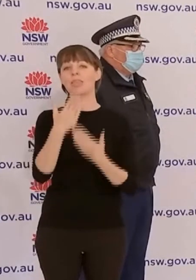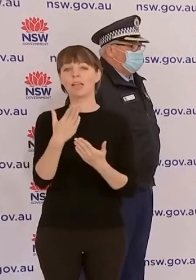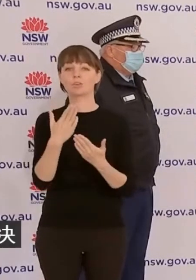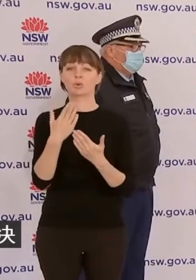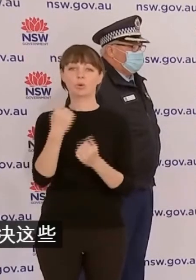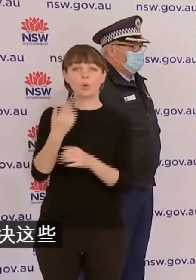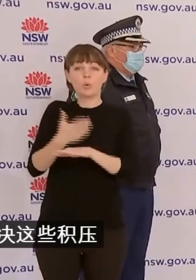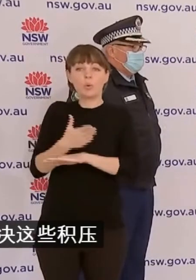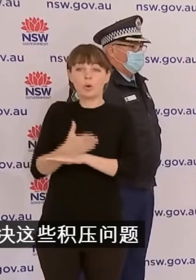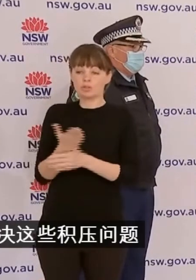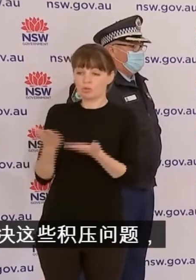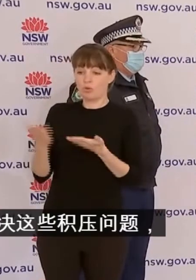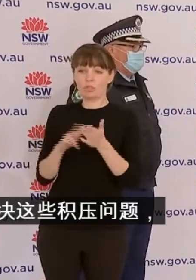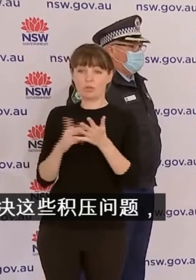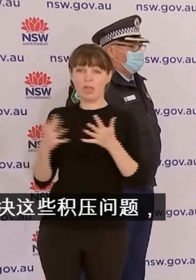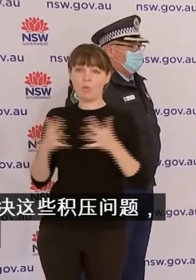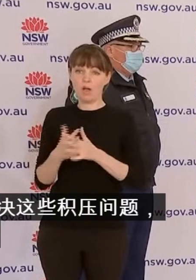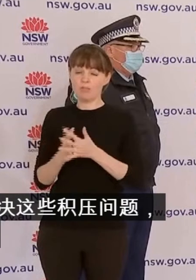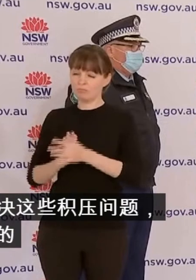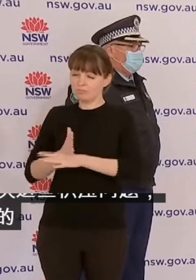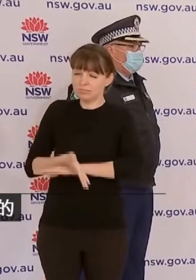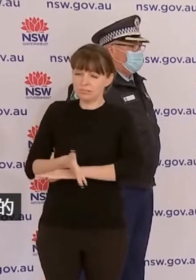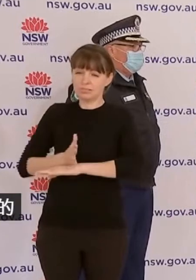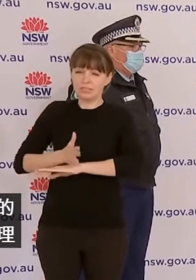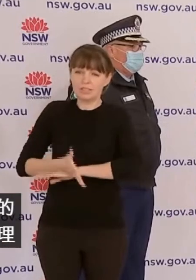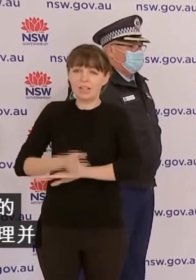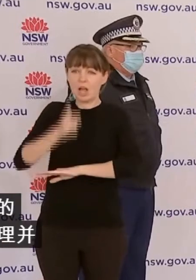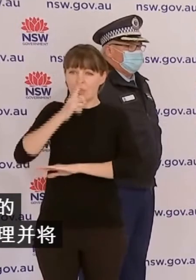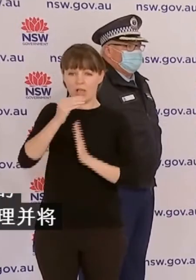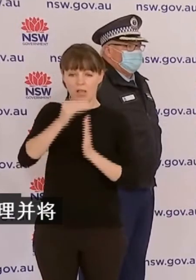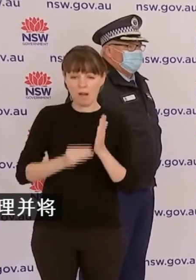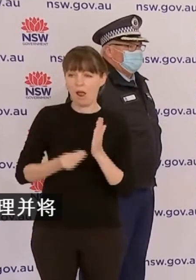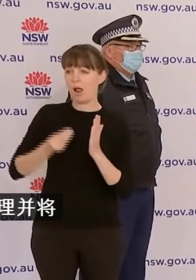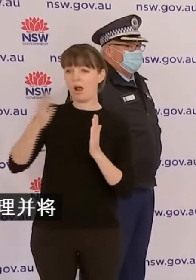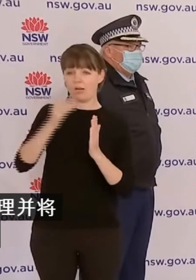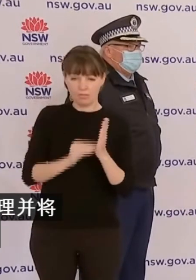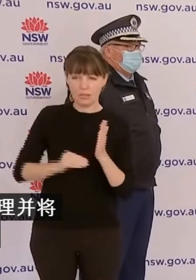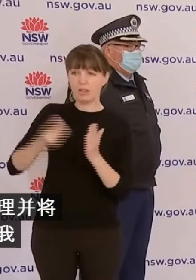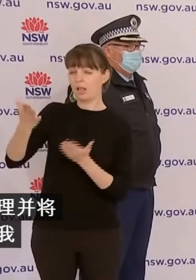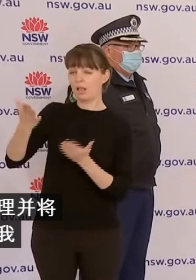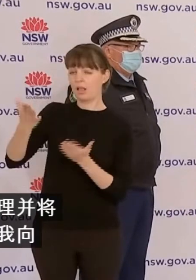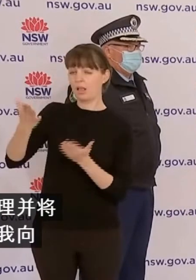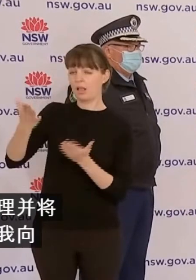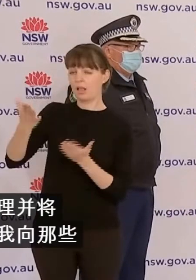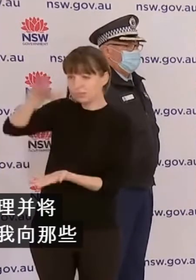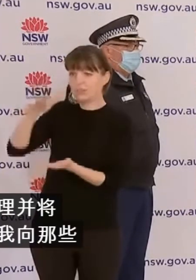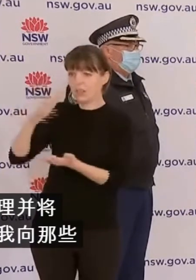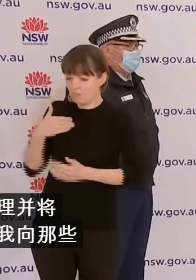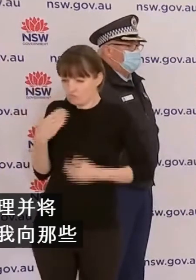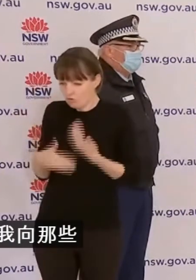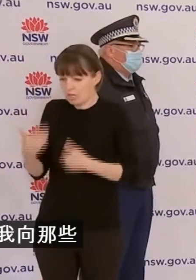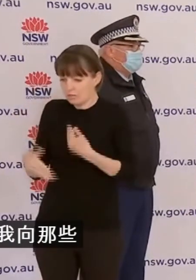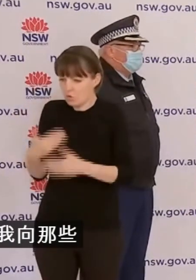to address those backlog issues. There are thousands and thousands of applications they've processed and will continue to process. I apologise to